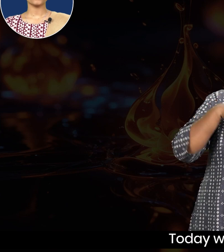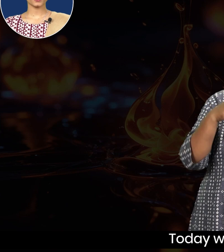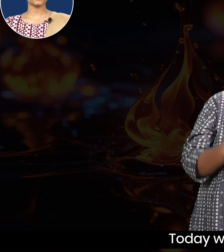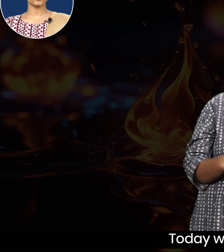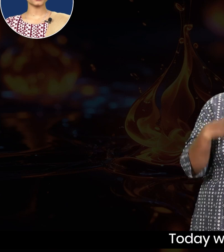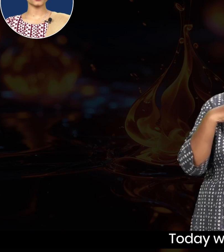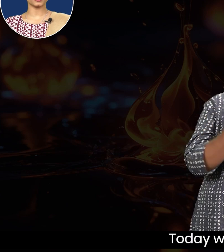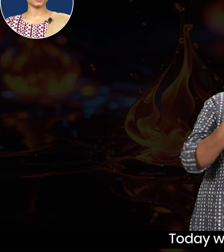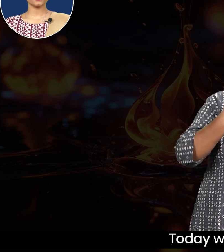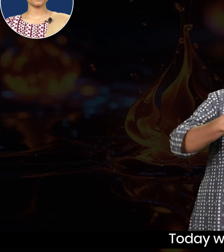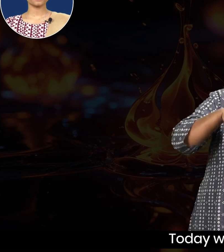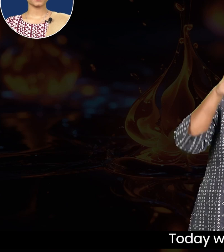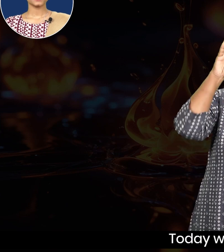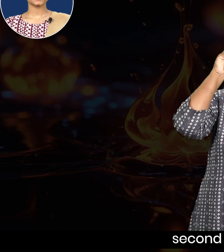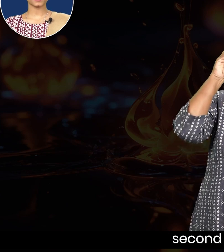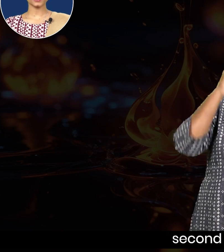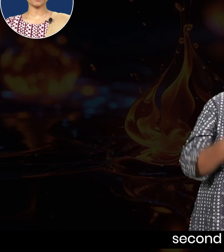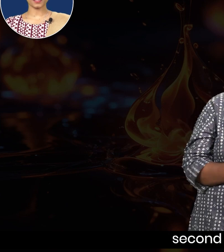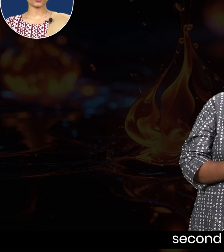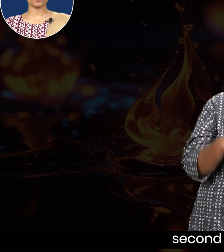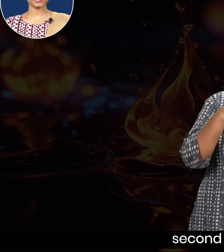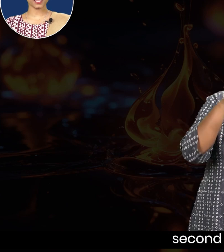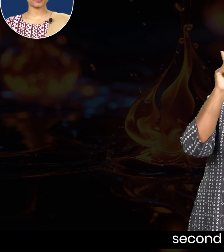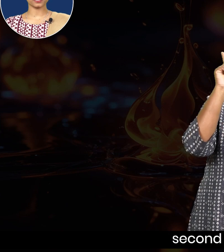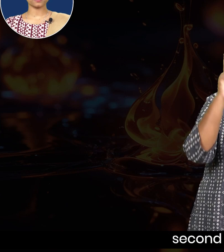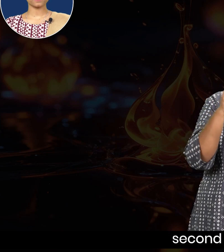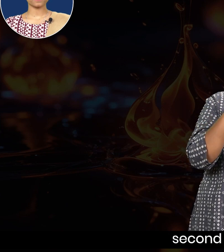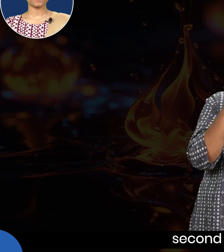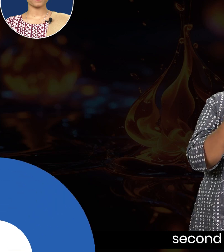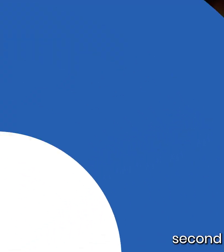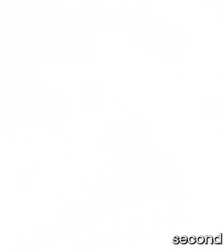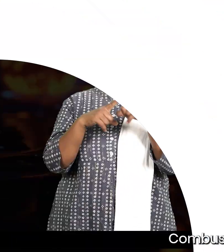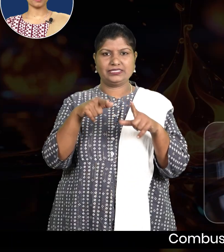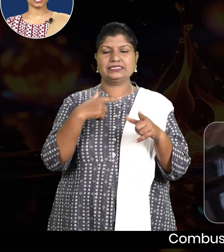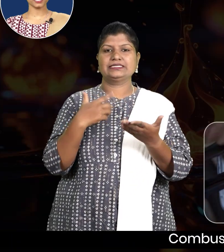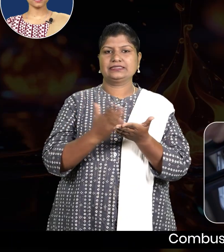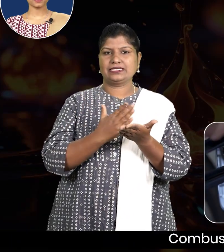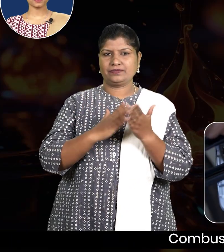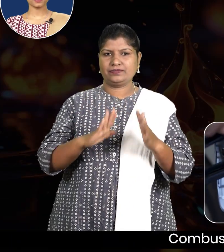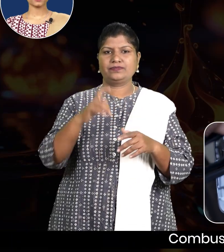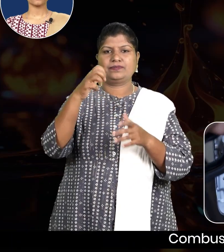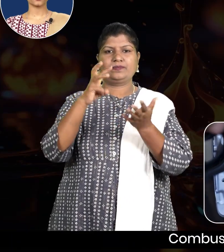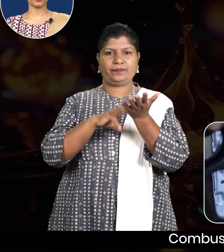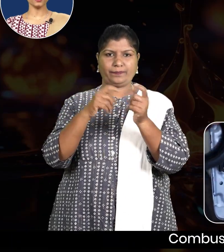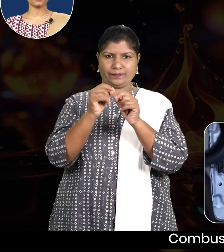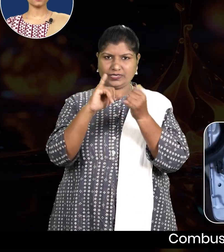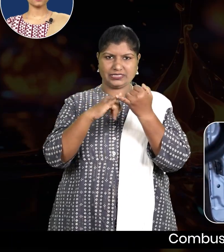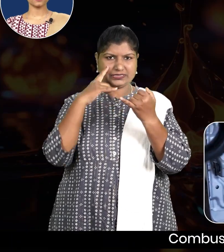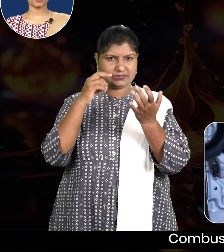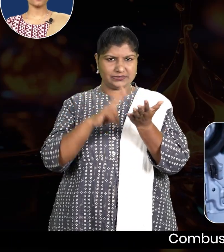Today we are going to learn second part of the chapter, combustion,